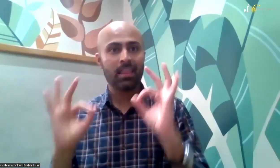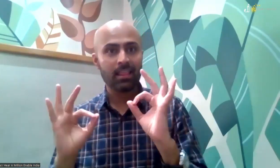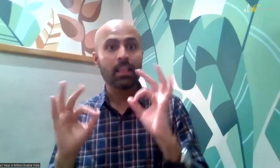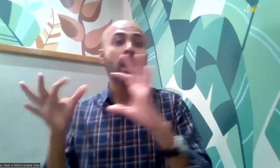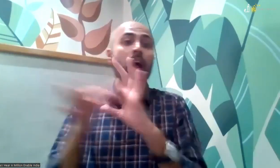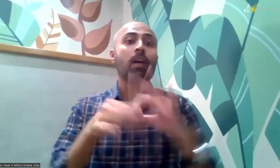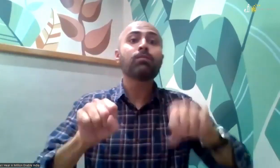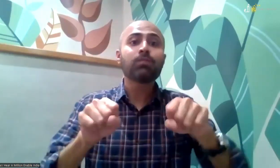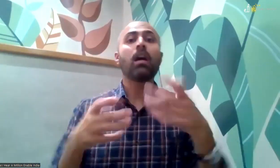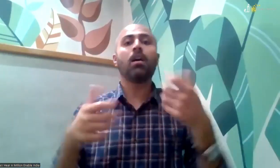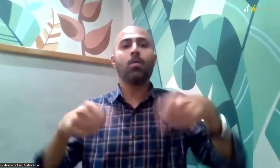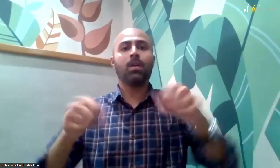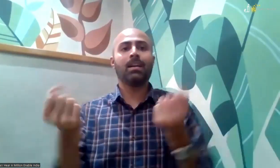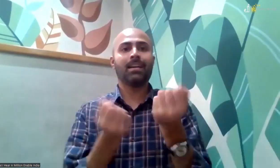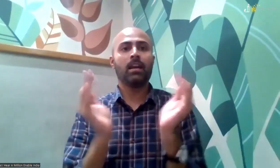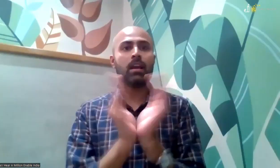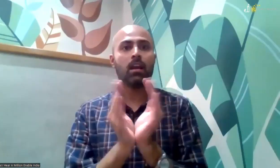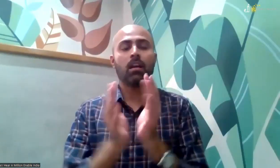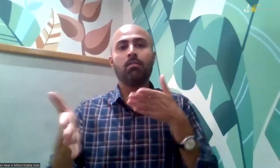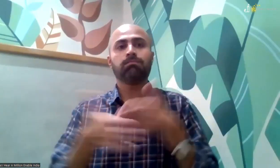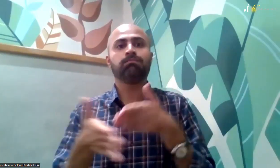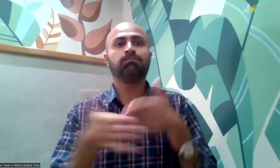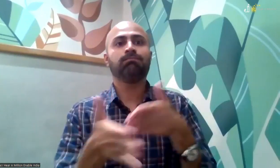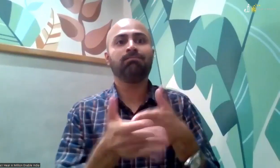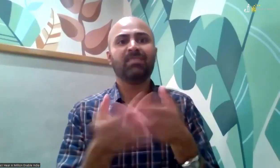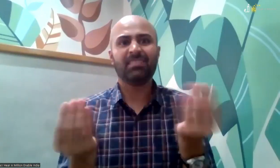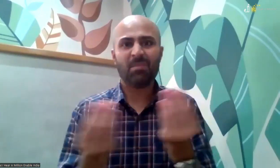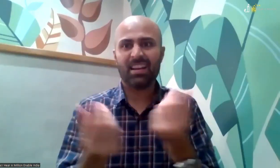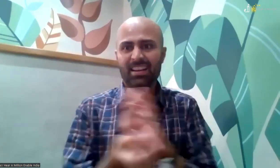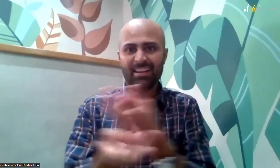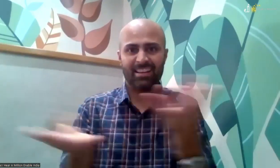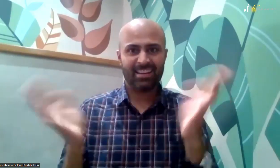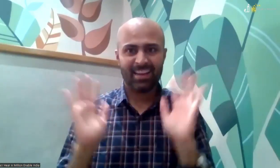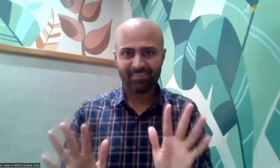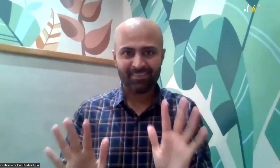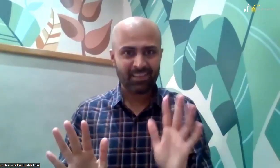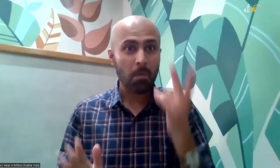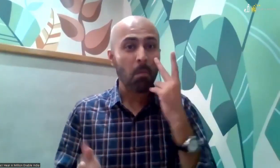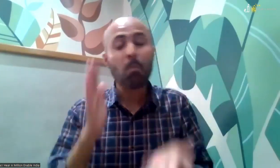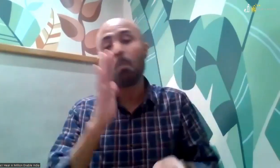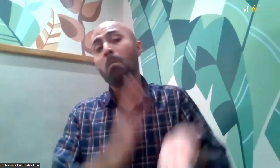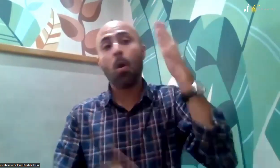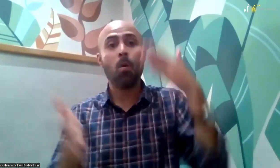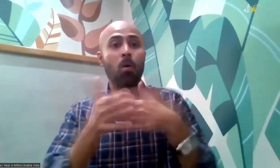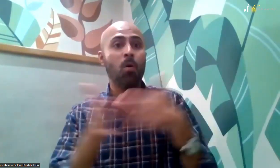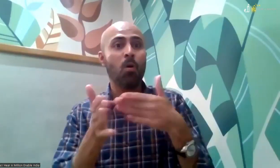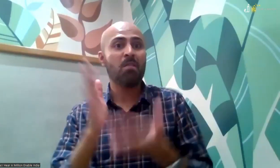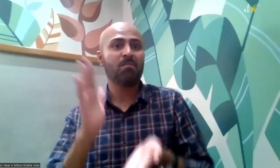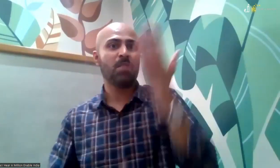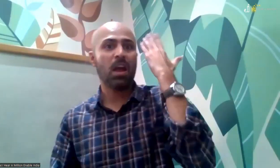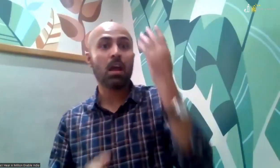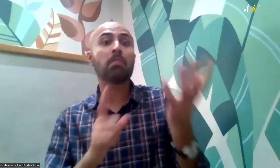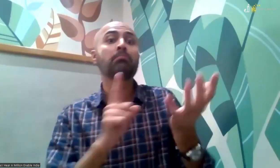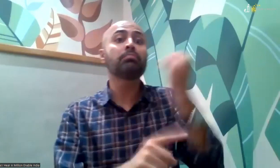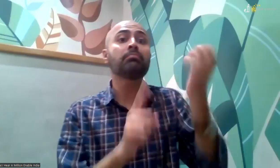it. Also, health insurance and vehicle insurance, they are not able to get that as well. So there are a lot of people who are facing